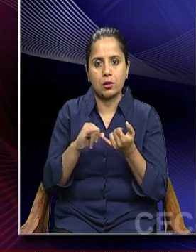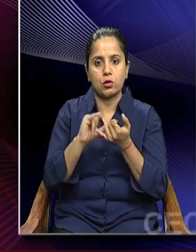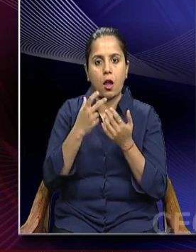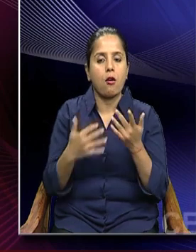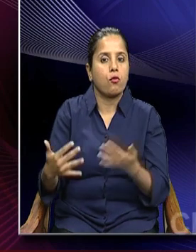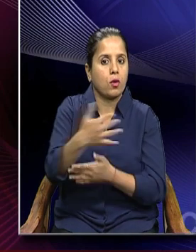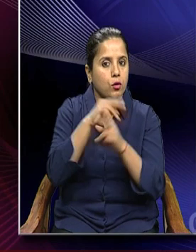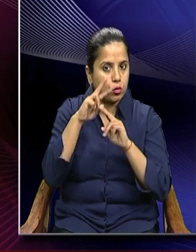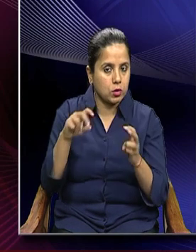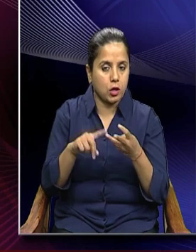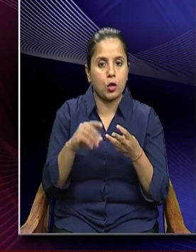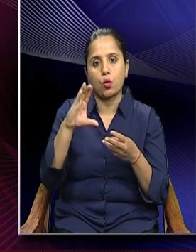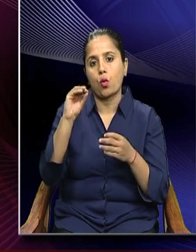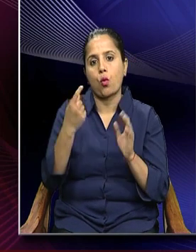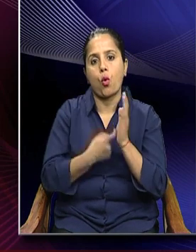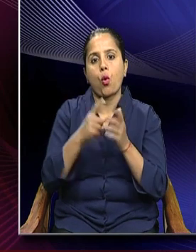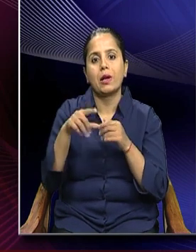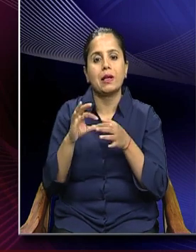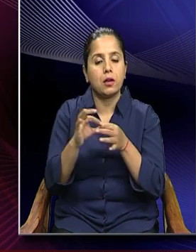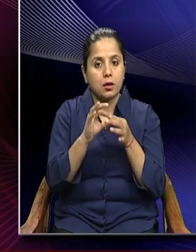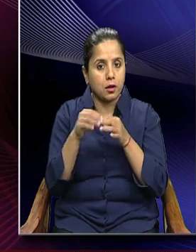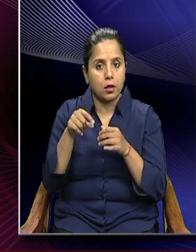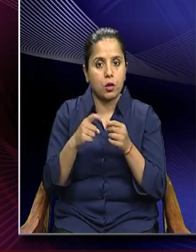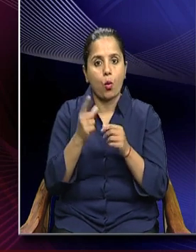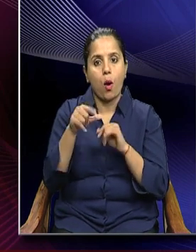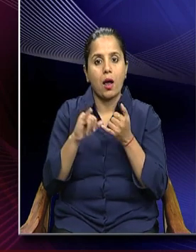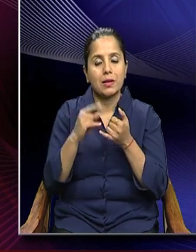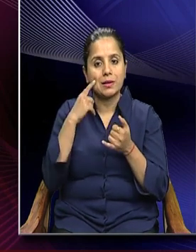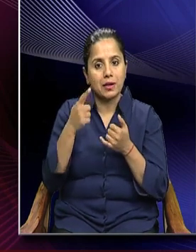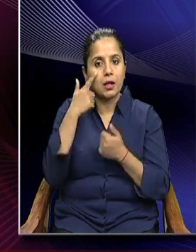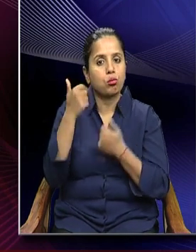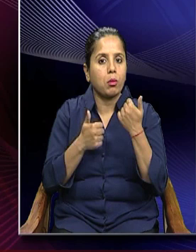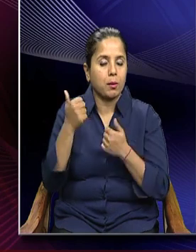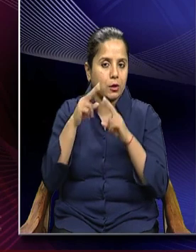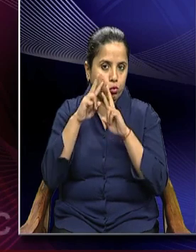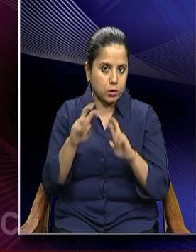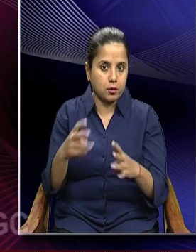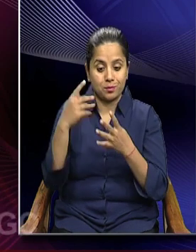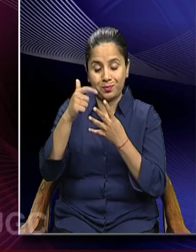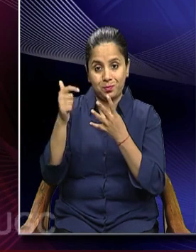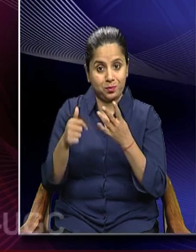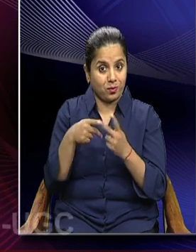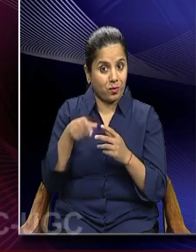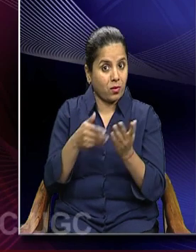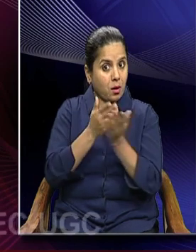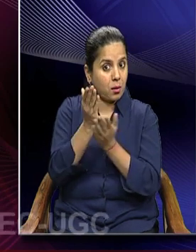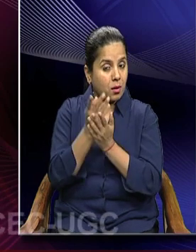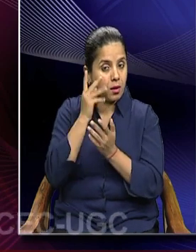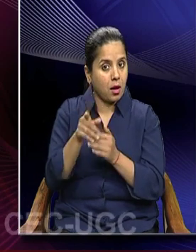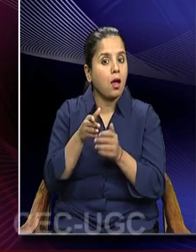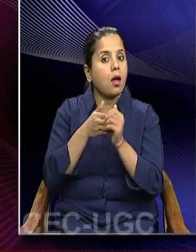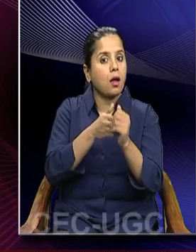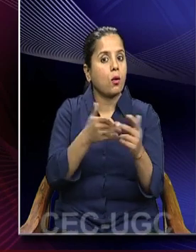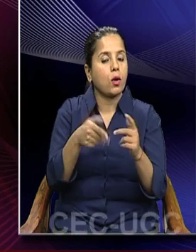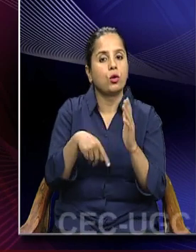research, correlational research and quasi-experimental research. These methods are guided by